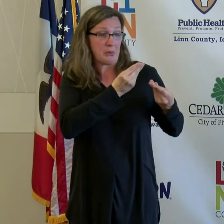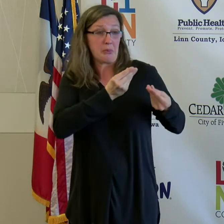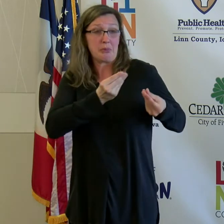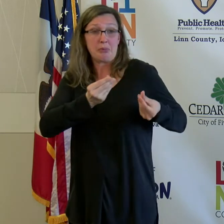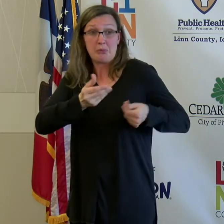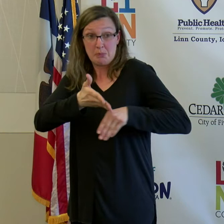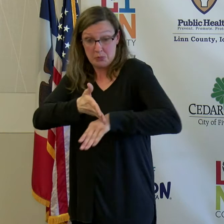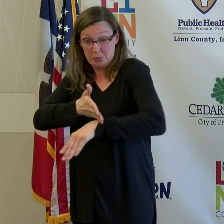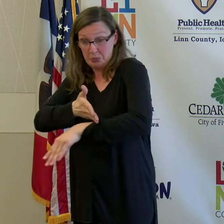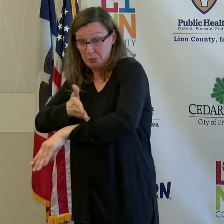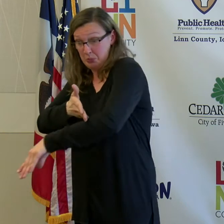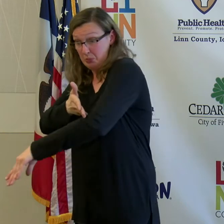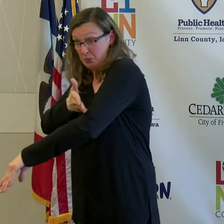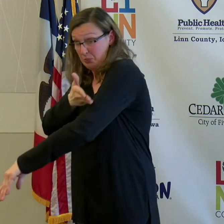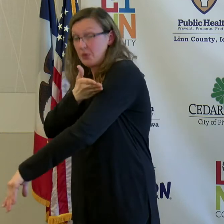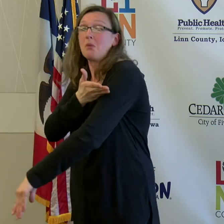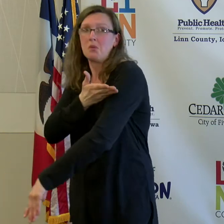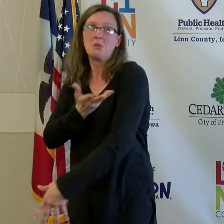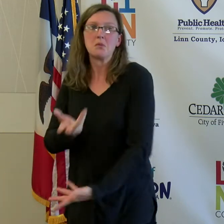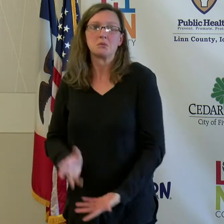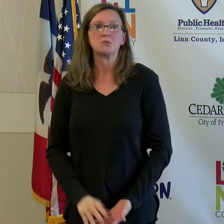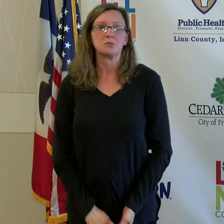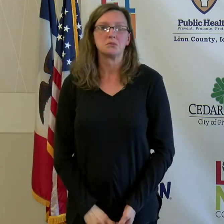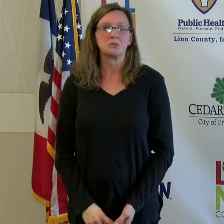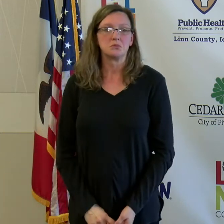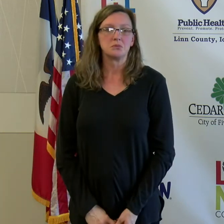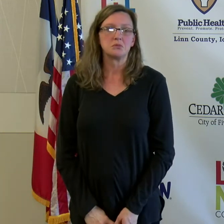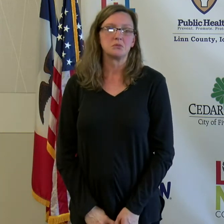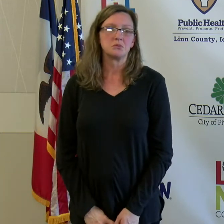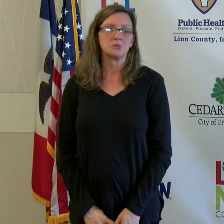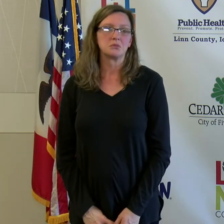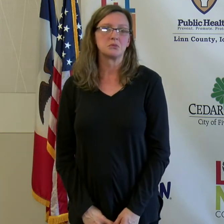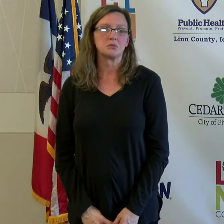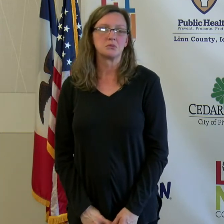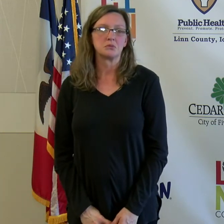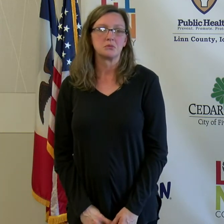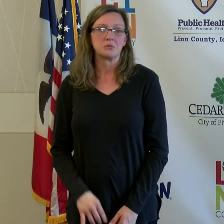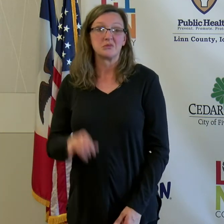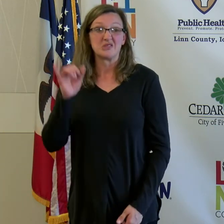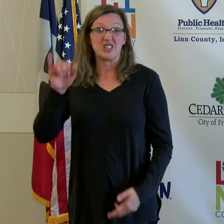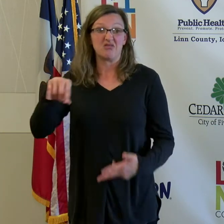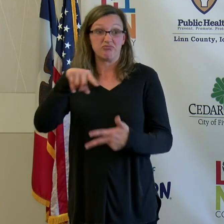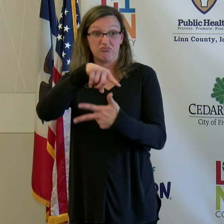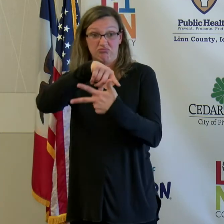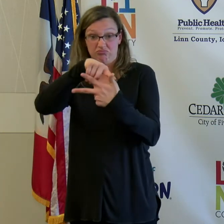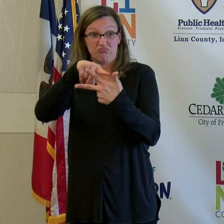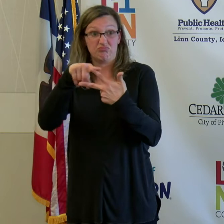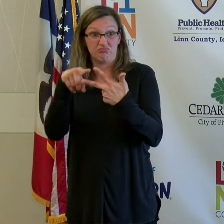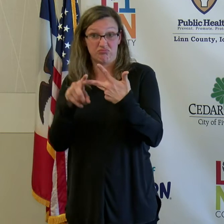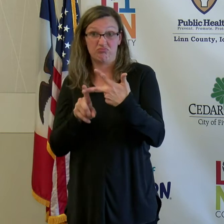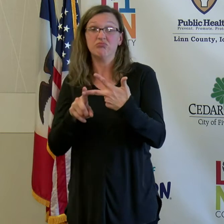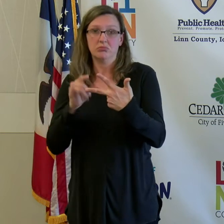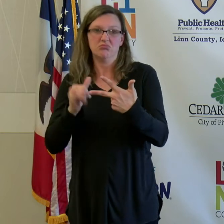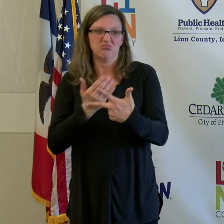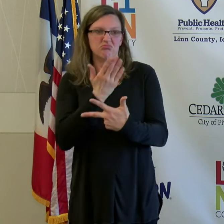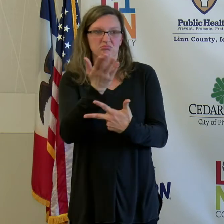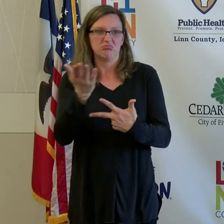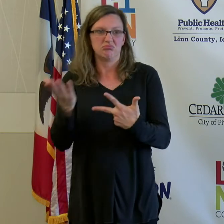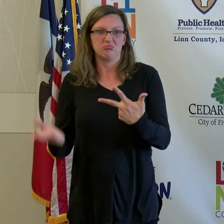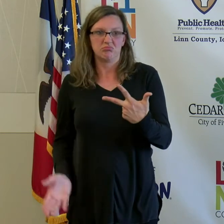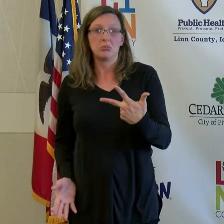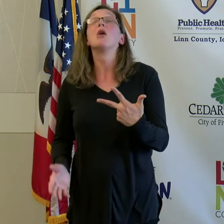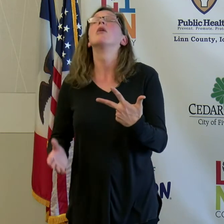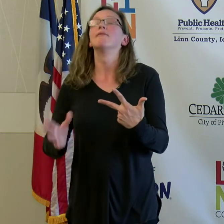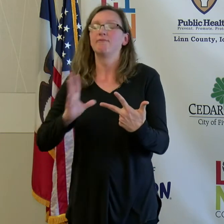appeared. This exclusion criteria must be followed with all